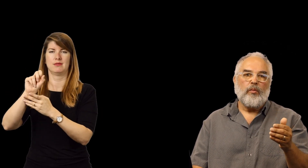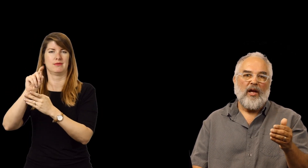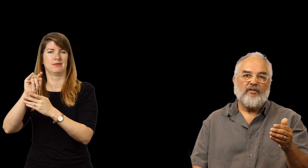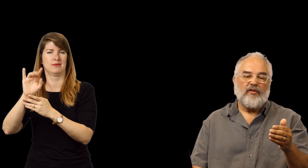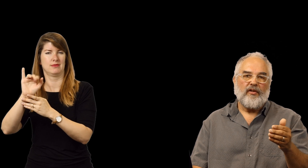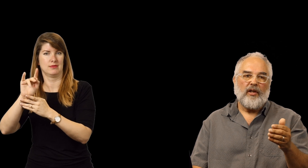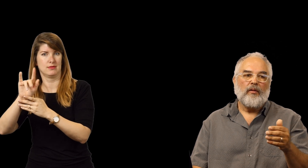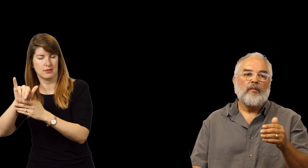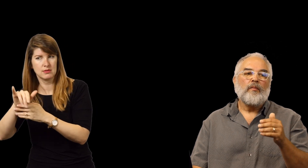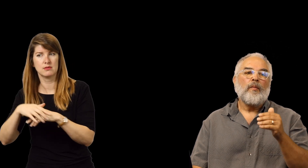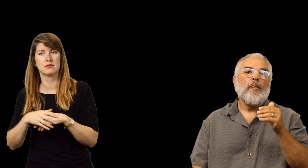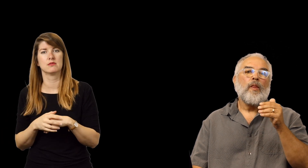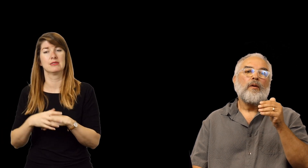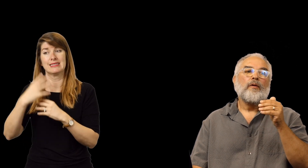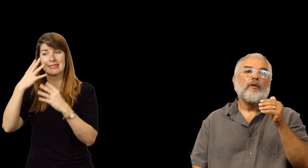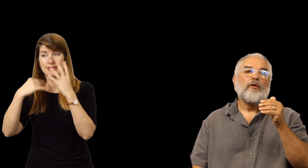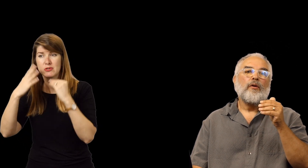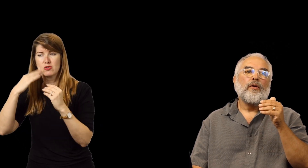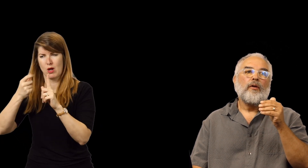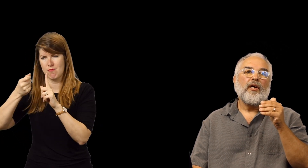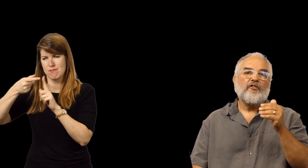of neuroplasticity.